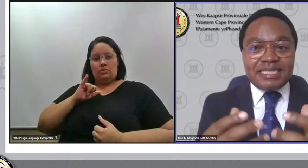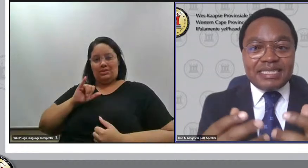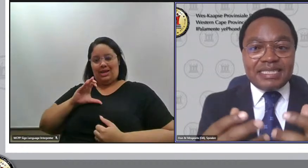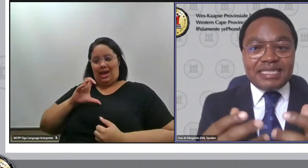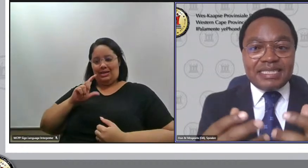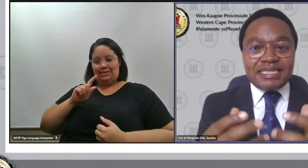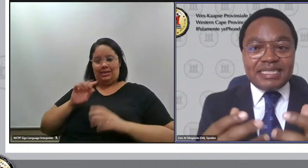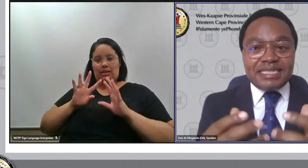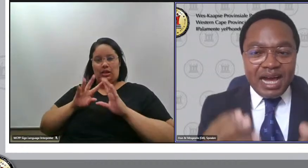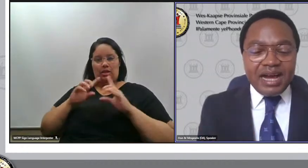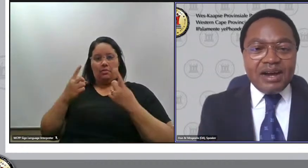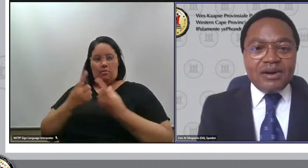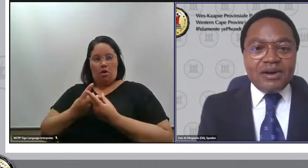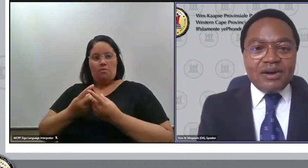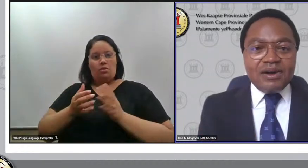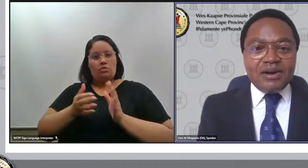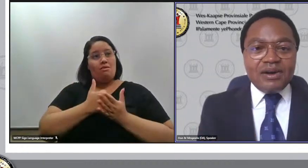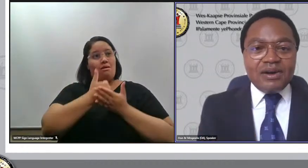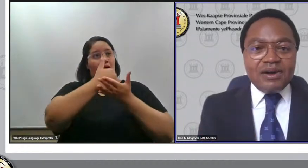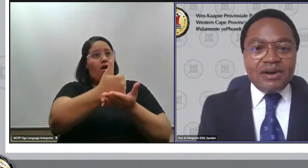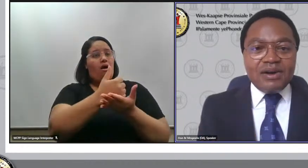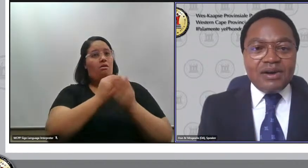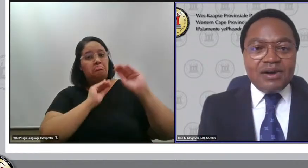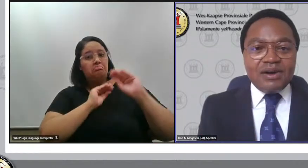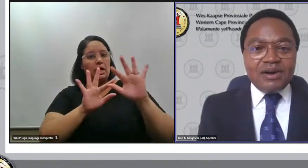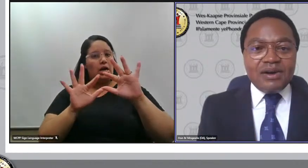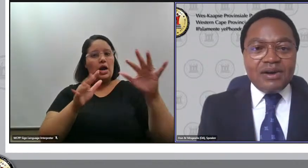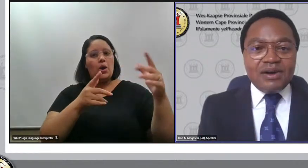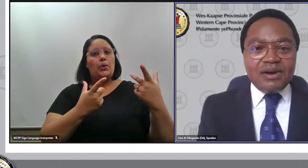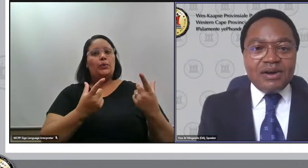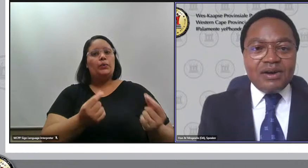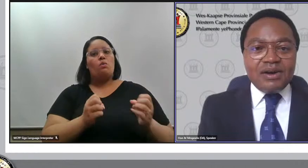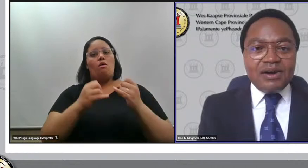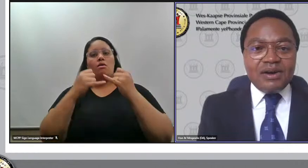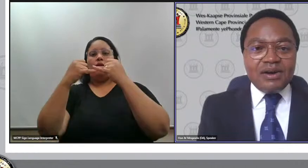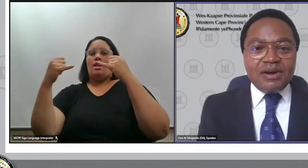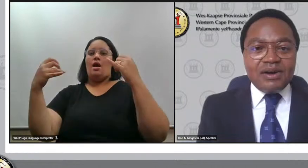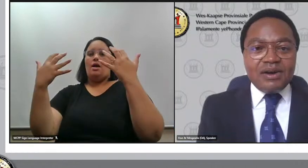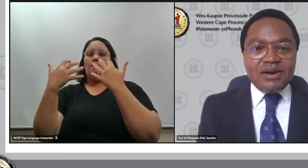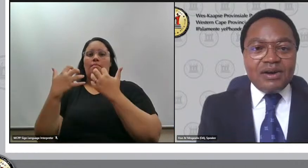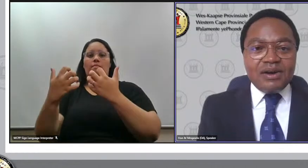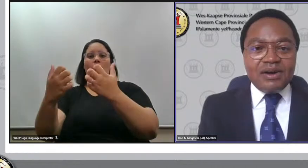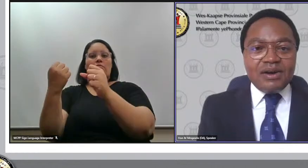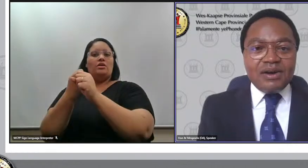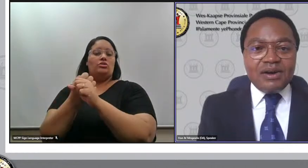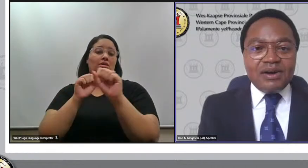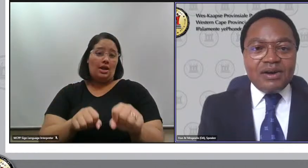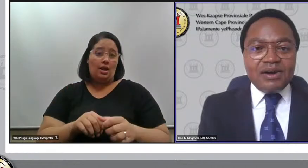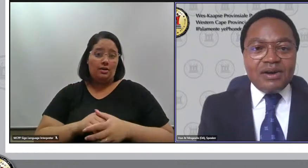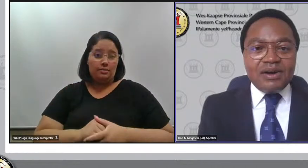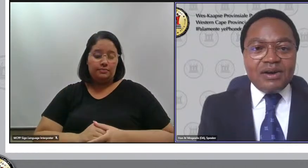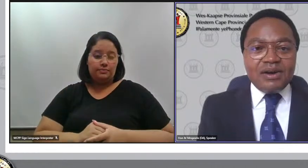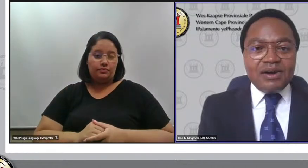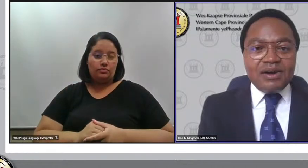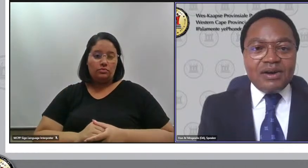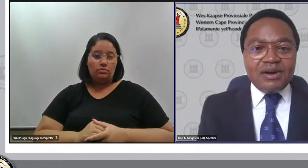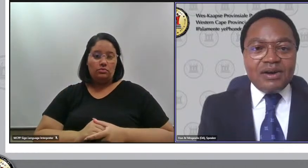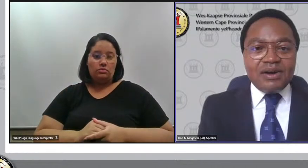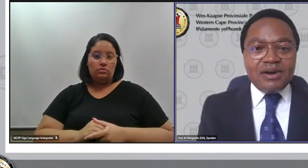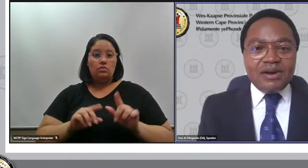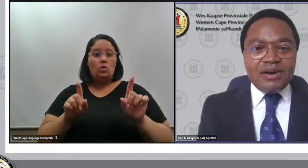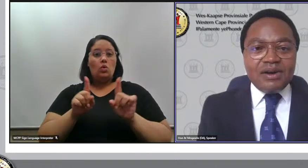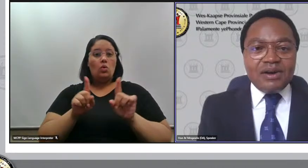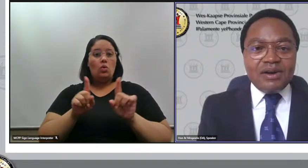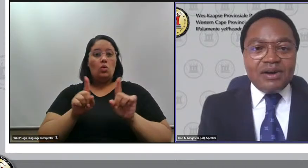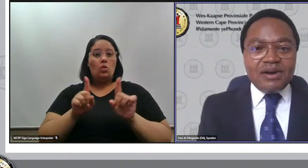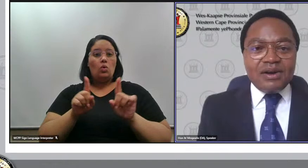division to school them on how virtual parliaments function. Now, even our way of doing